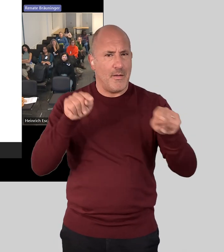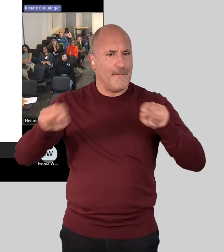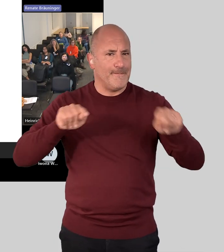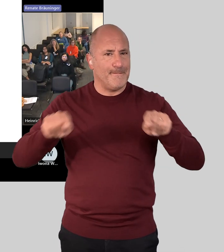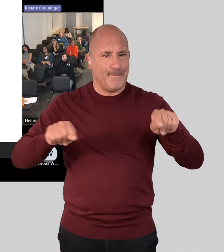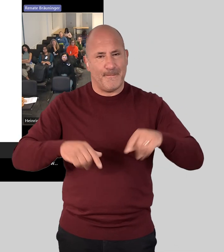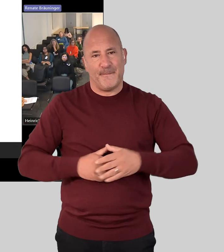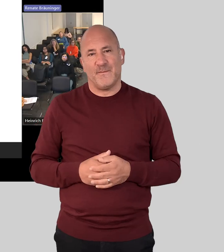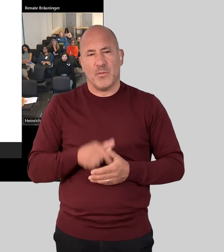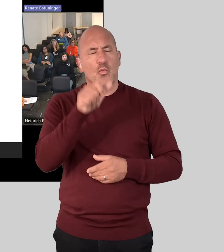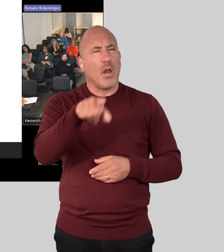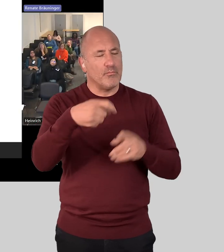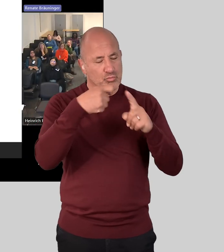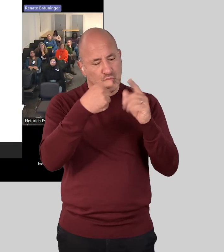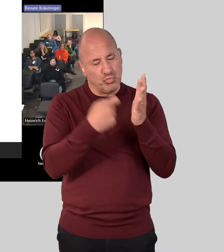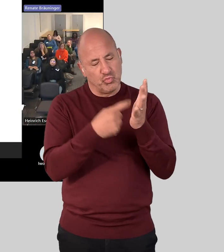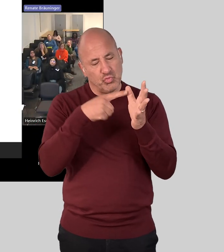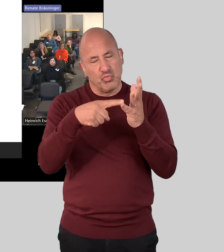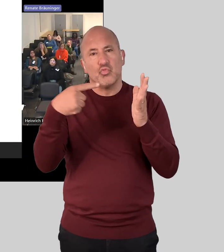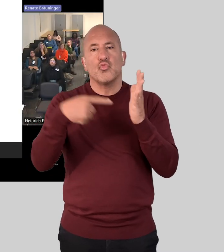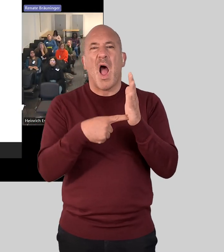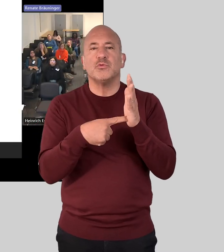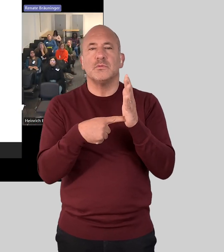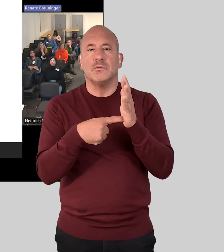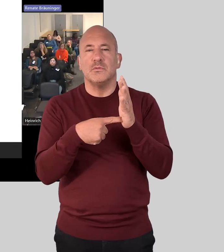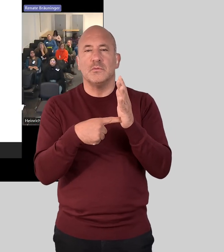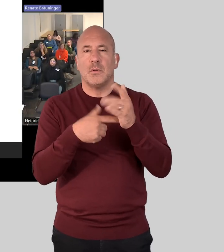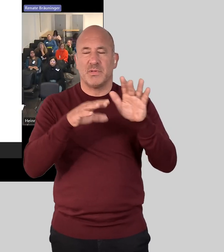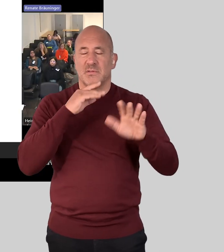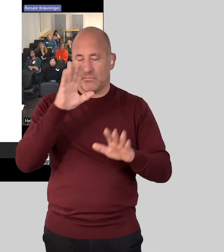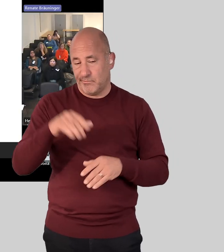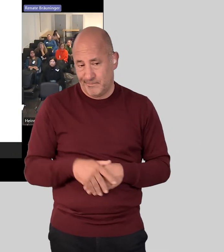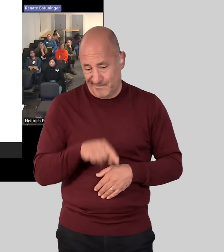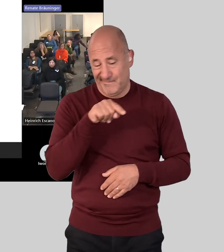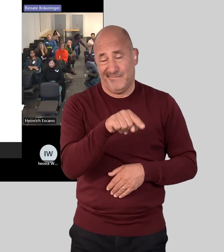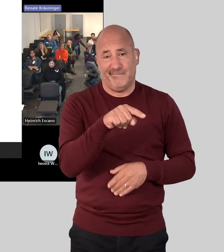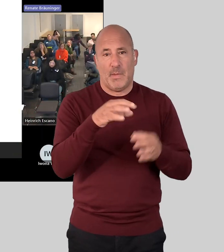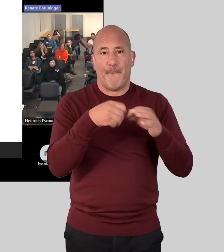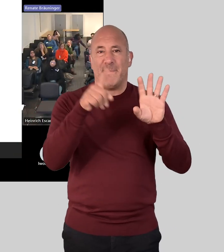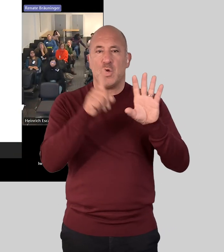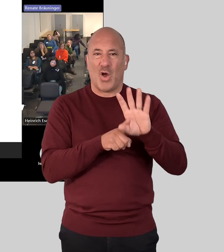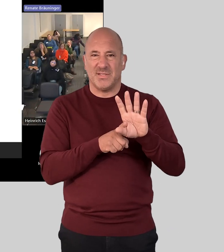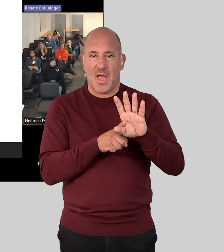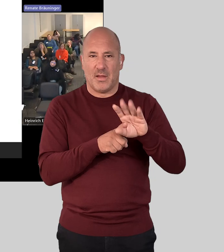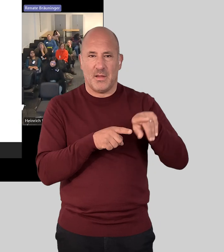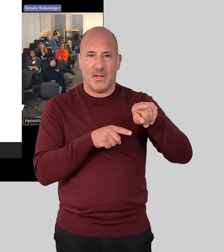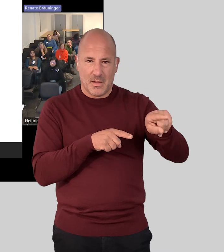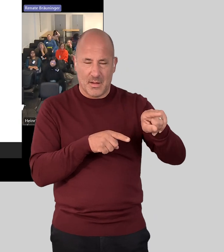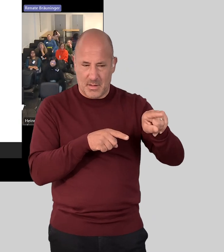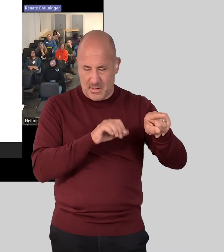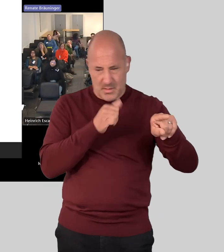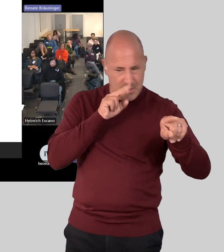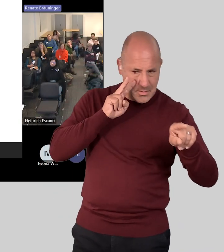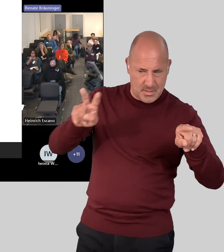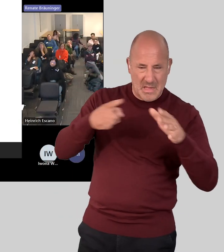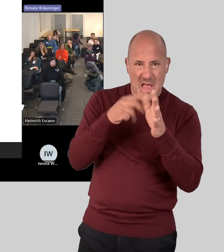popularity by the countdown video. Nevertheless, we deal with two kinds of cultural capital here,